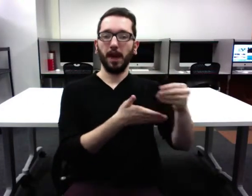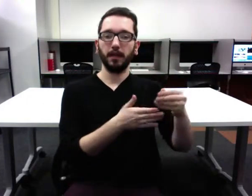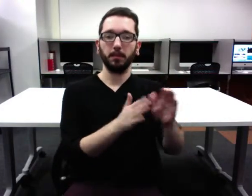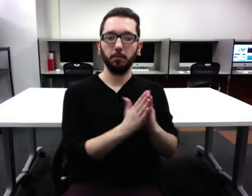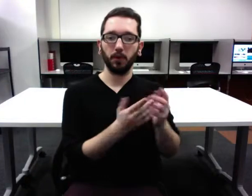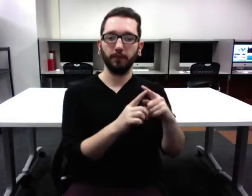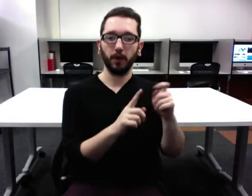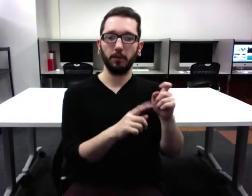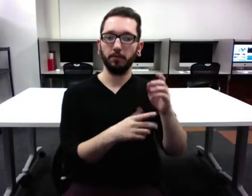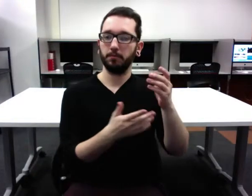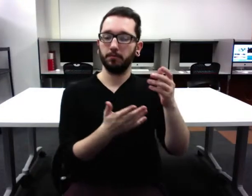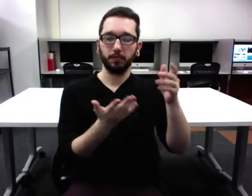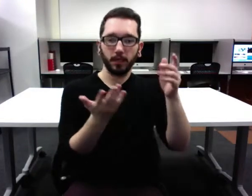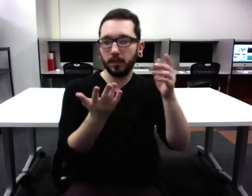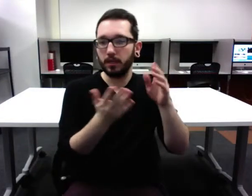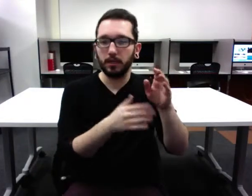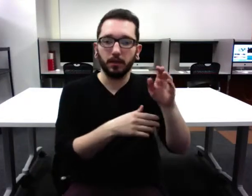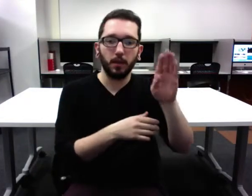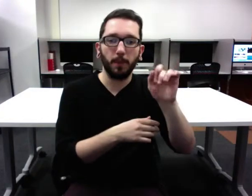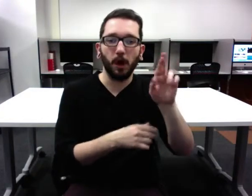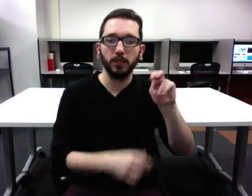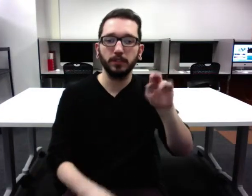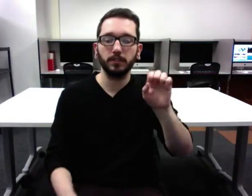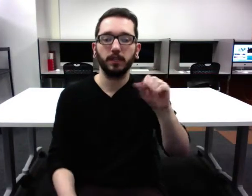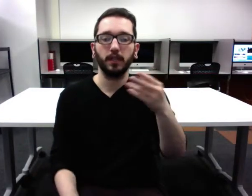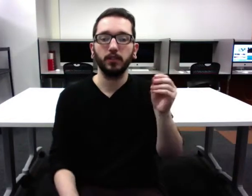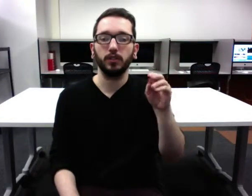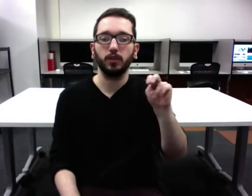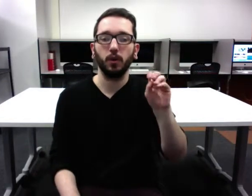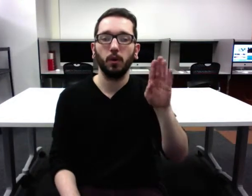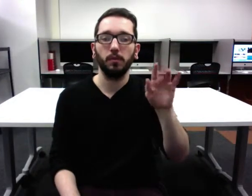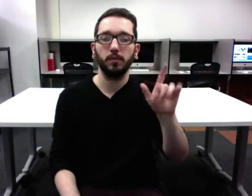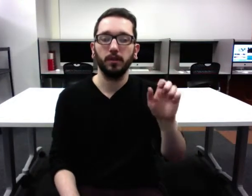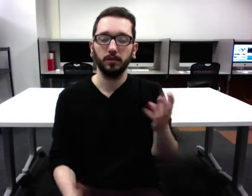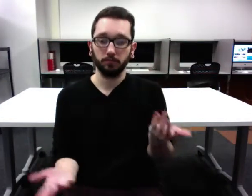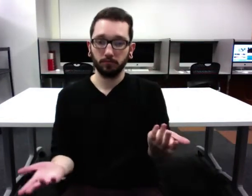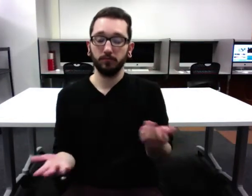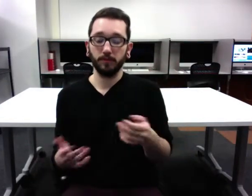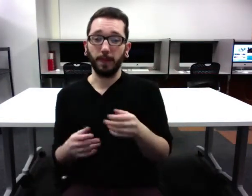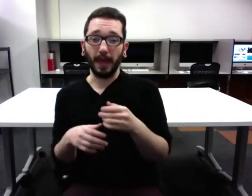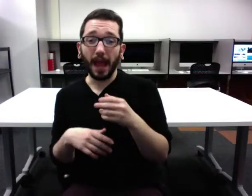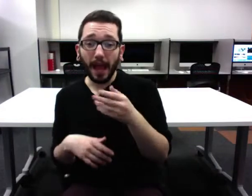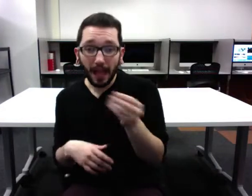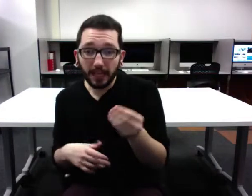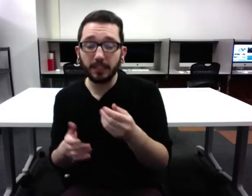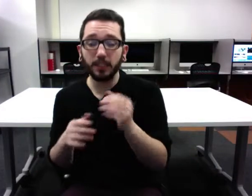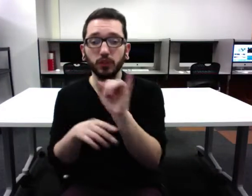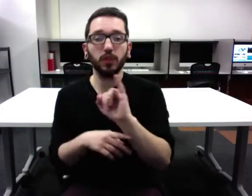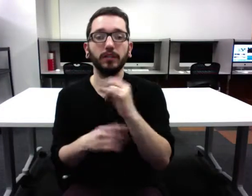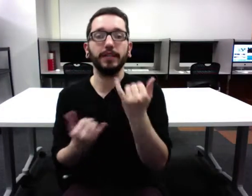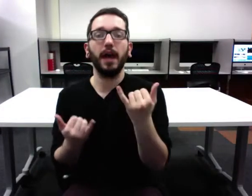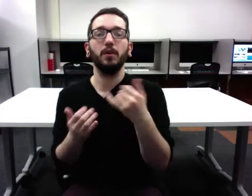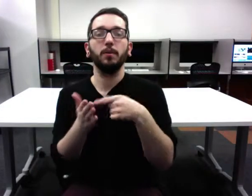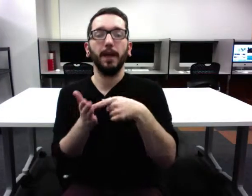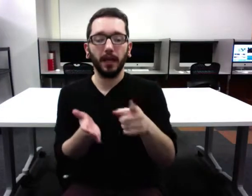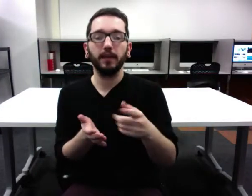really impressive. And often people, though increasingly insurance is covering it, many people pay for that out of pocket. And then you move down